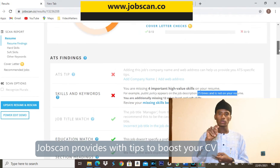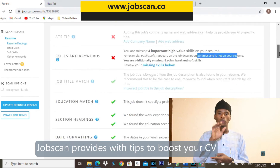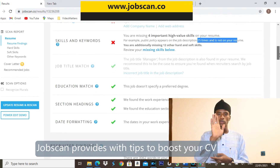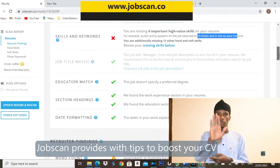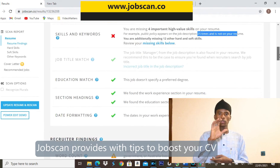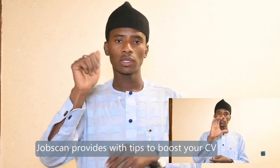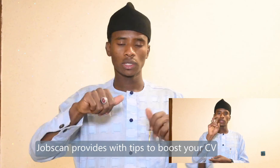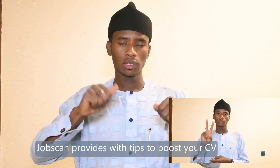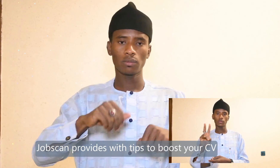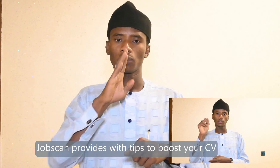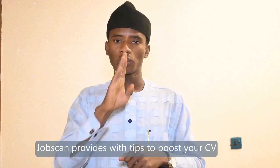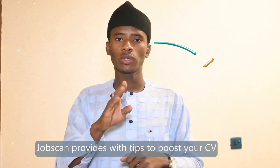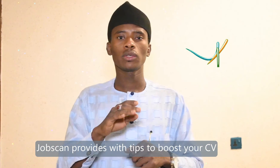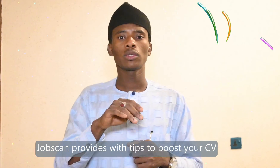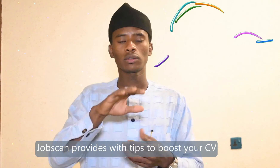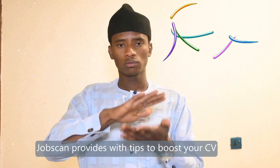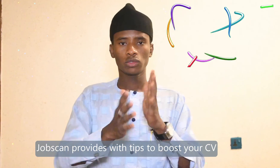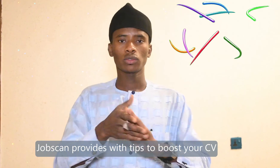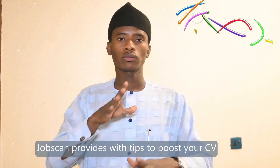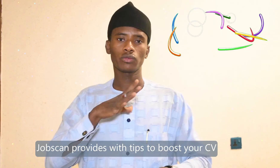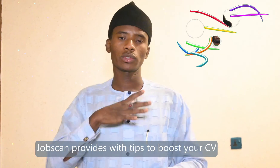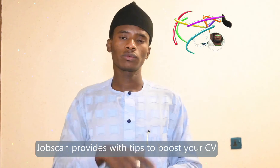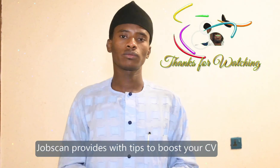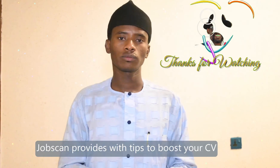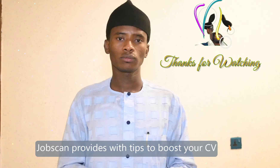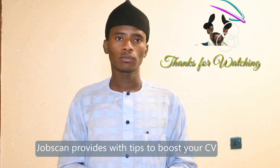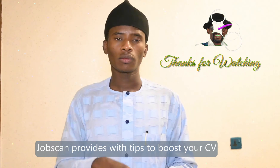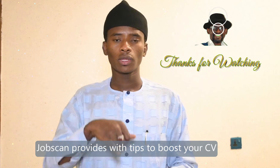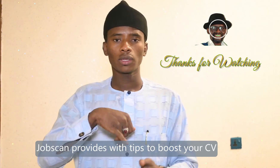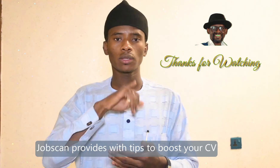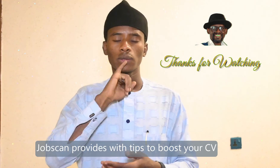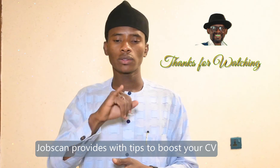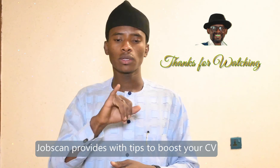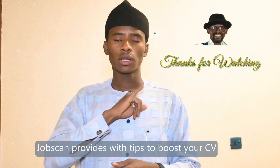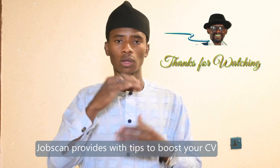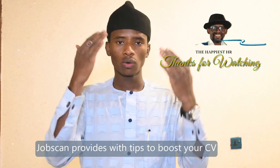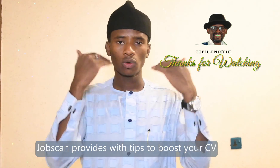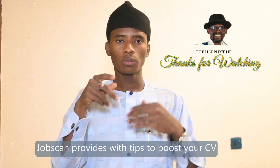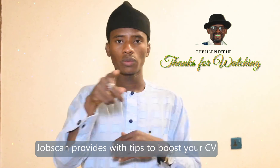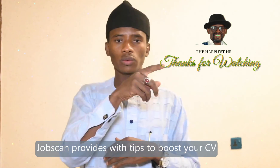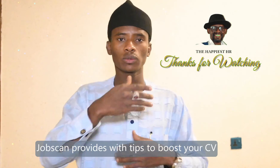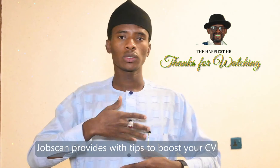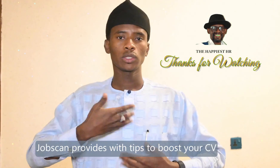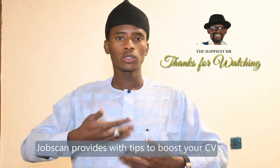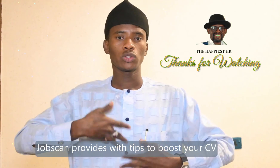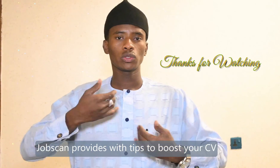and application get to human being. This, I hope you enjoy it. This is